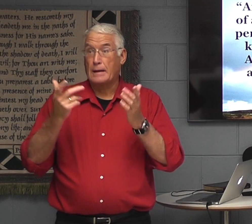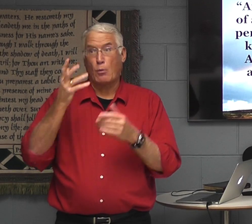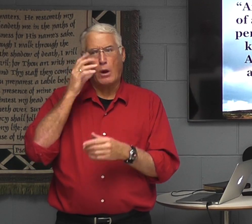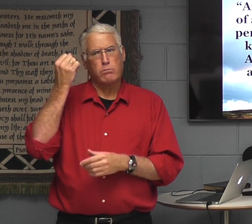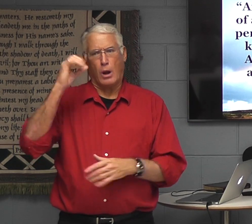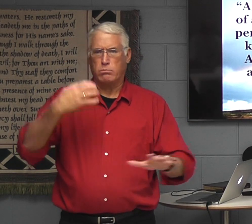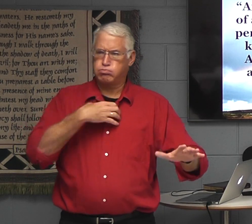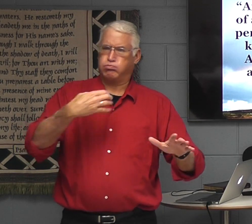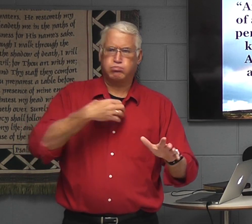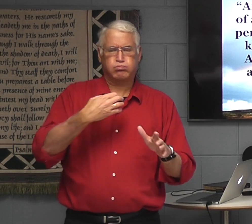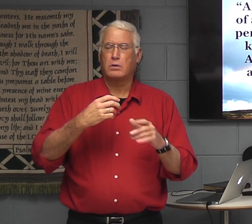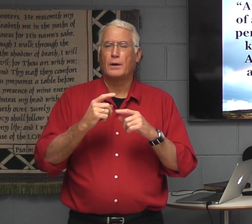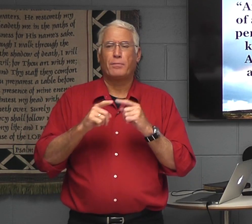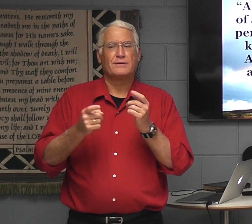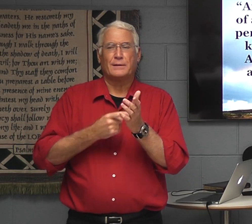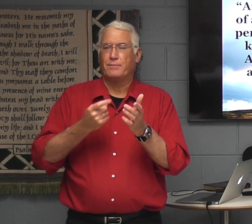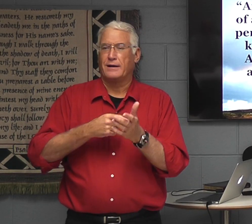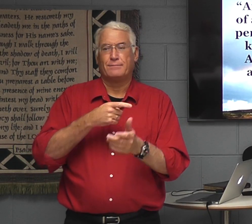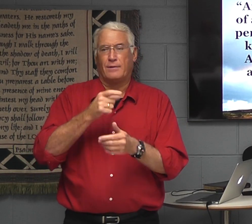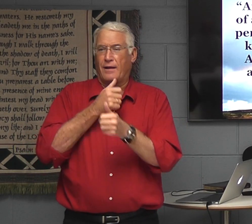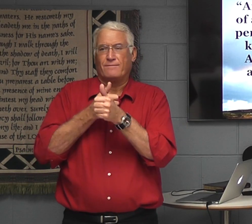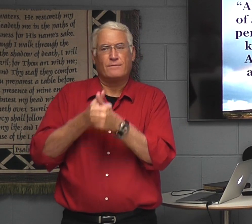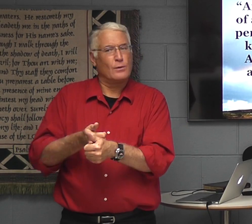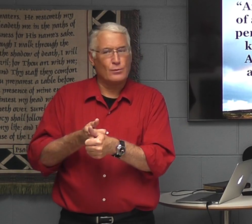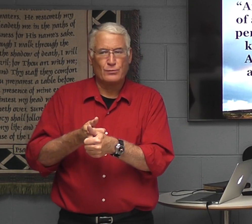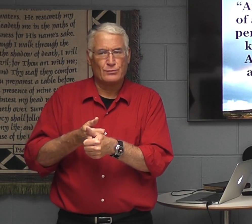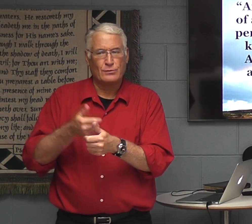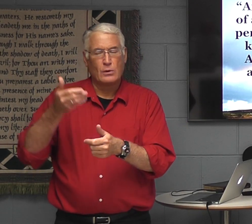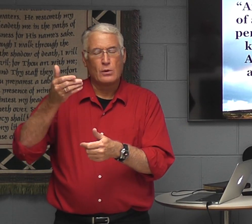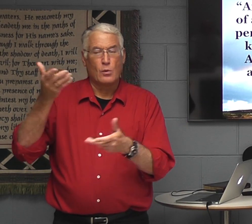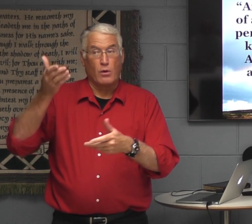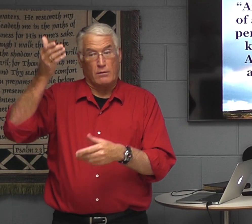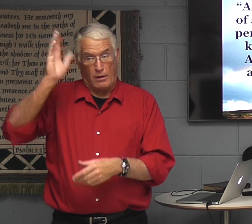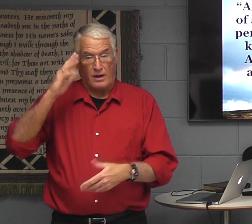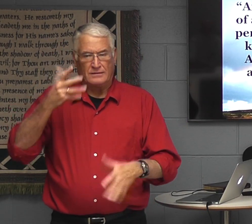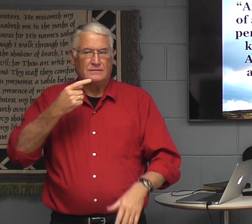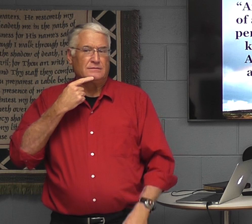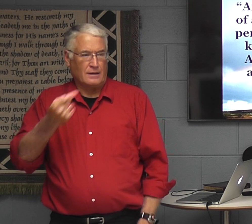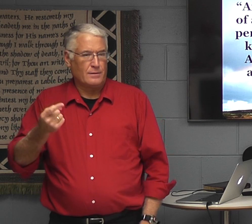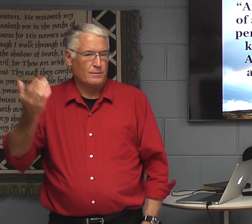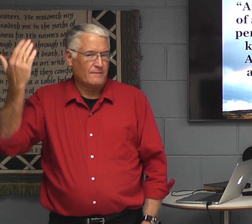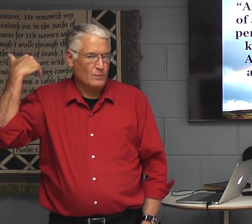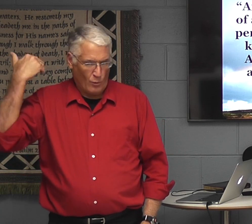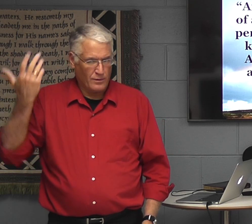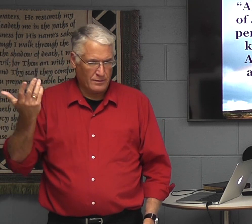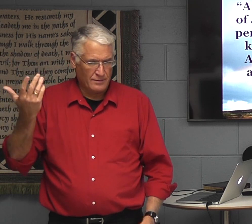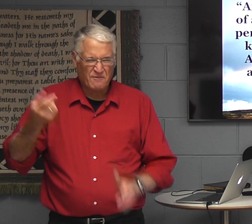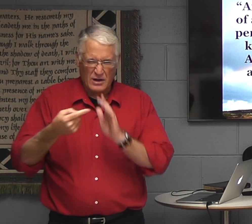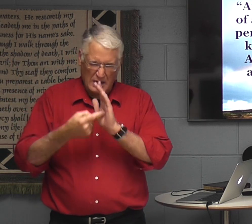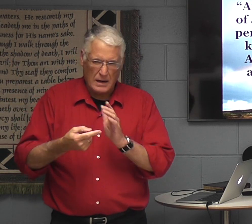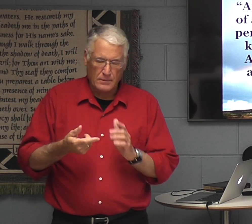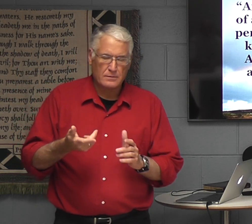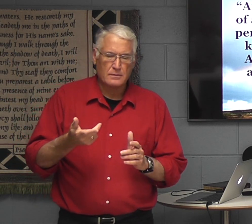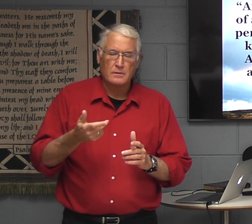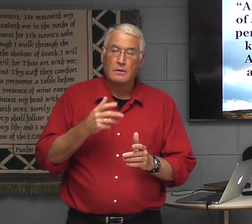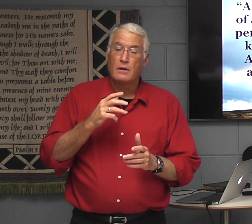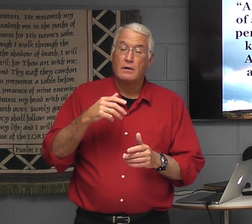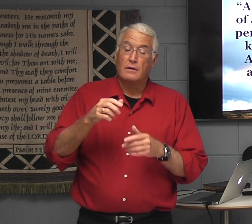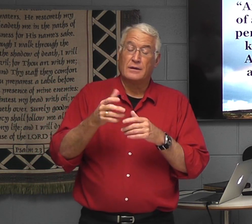it. Yeah, there are a lot of people who rebel and complain, but they're not following what God had said before. You know, like,